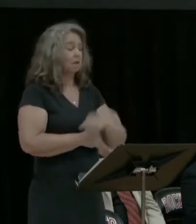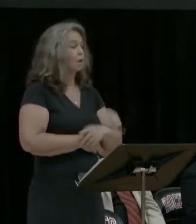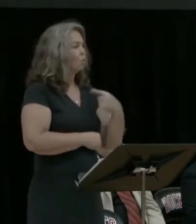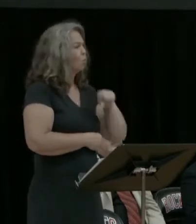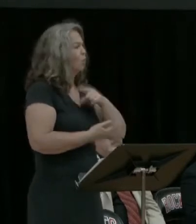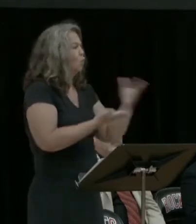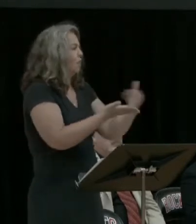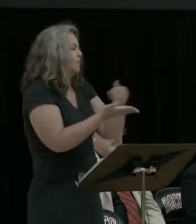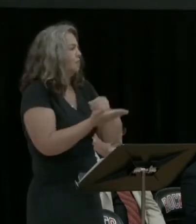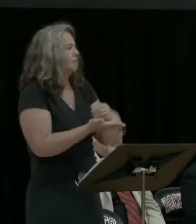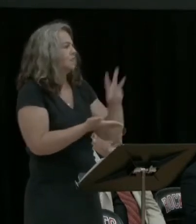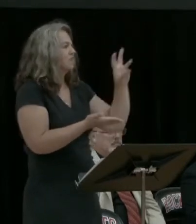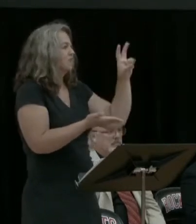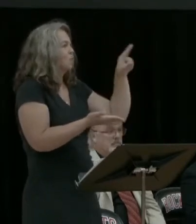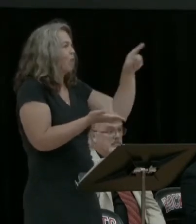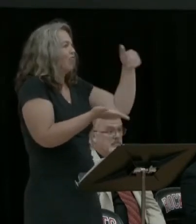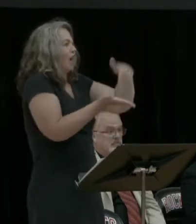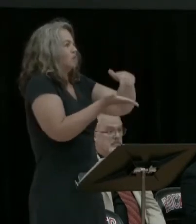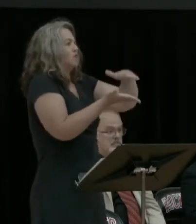$160,000 raised.